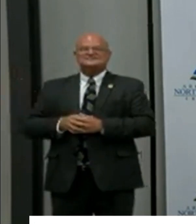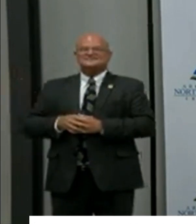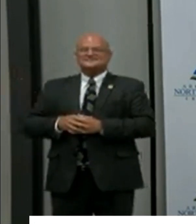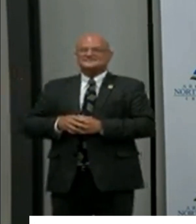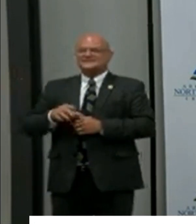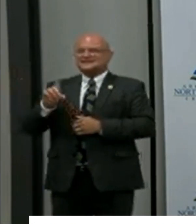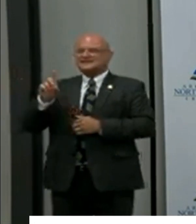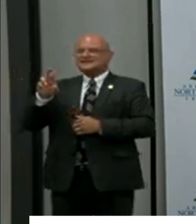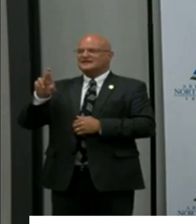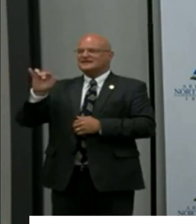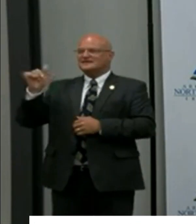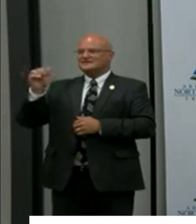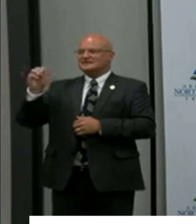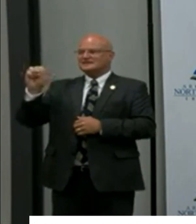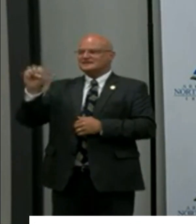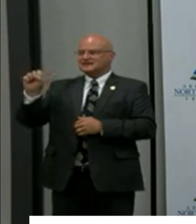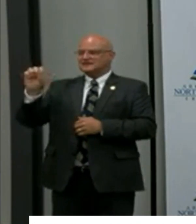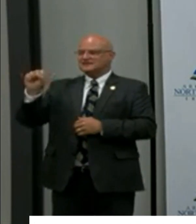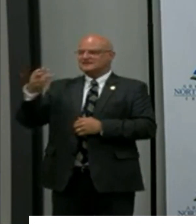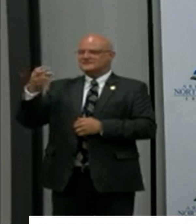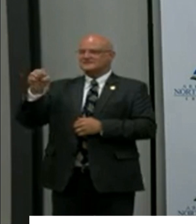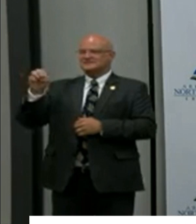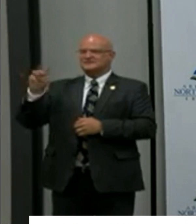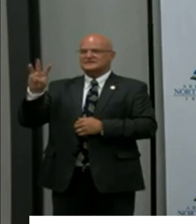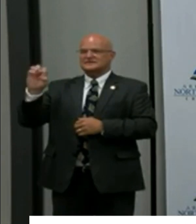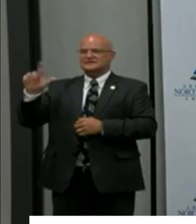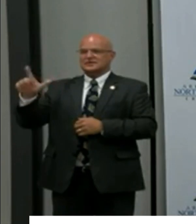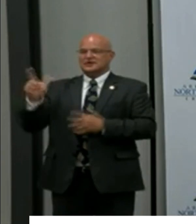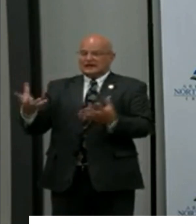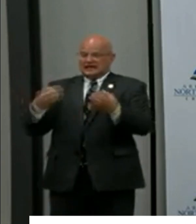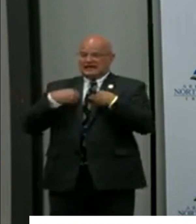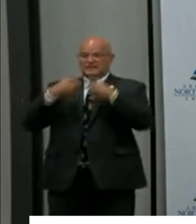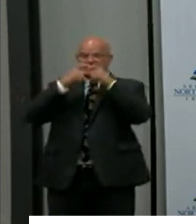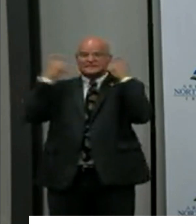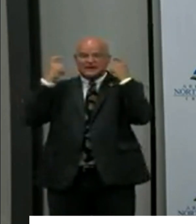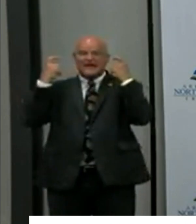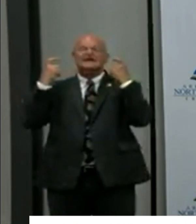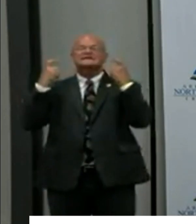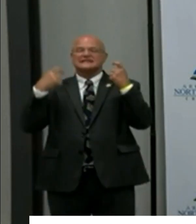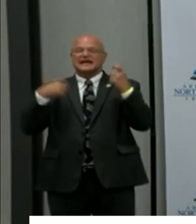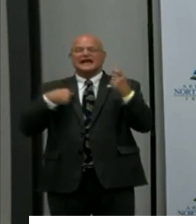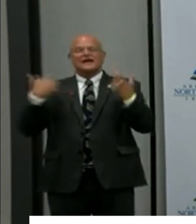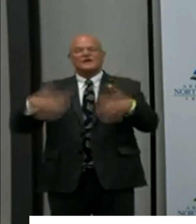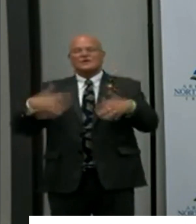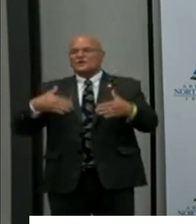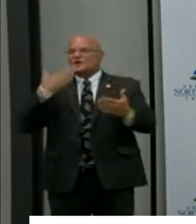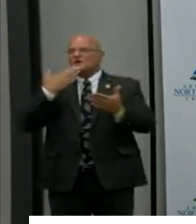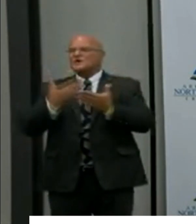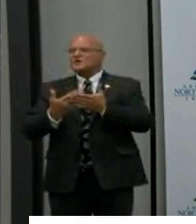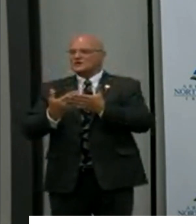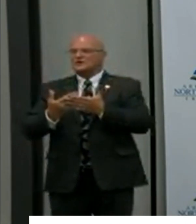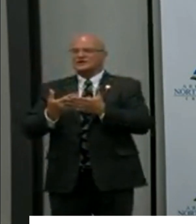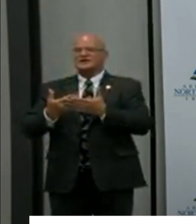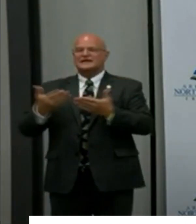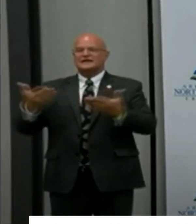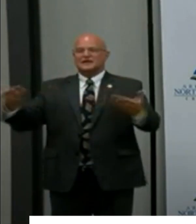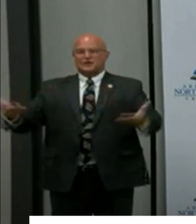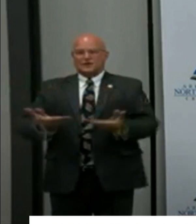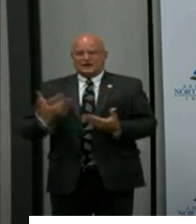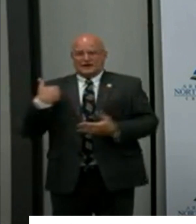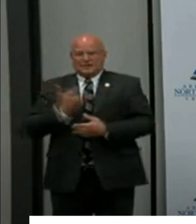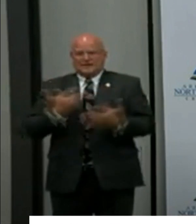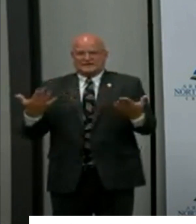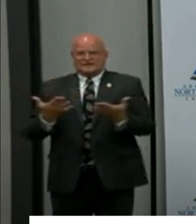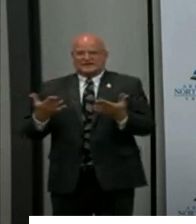Dr. James Shamwell, president of the college, presented this mass to me and has been a great host for today. See Representative Johnny